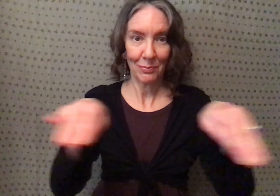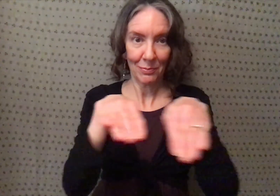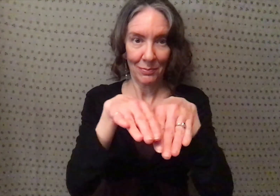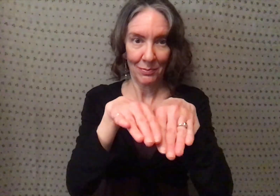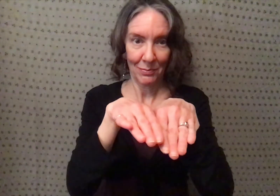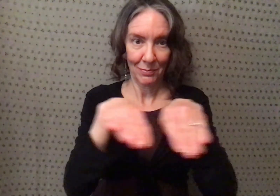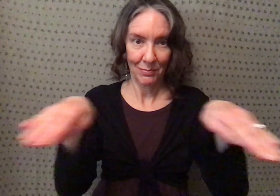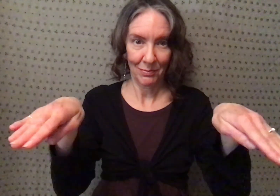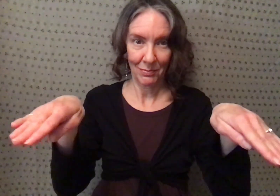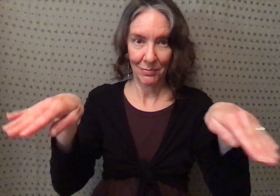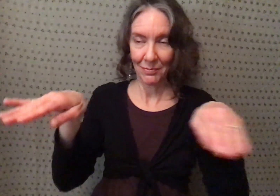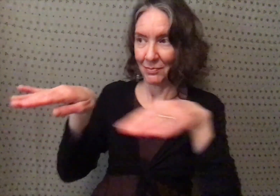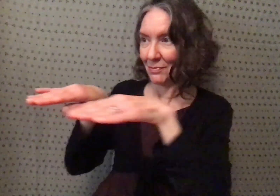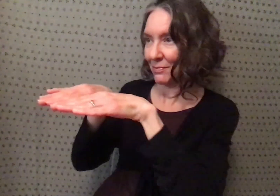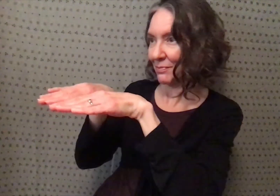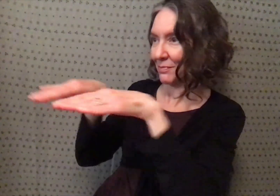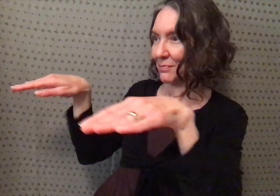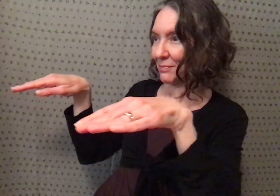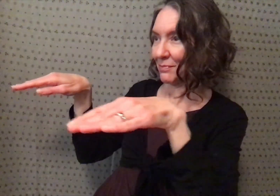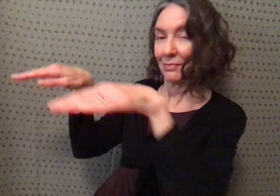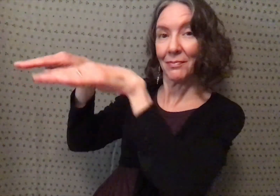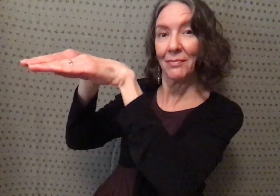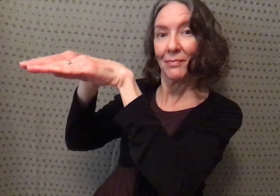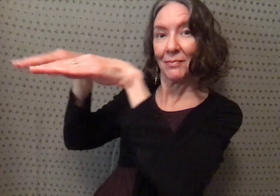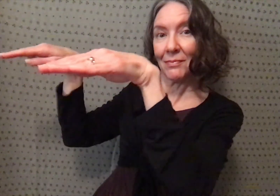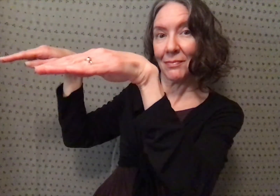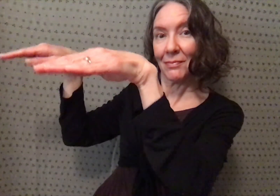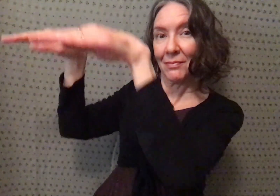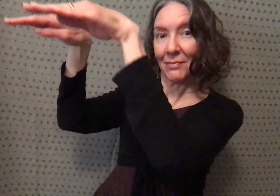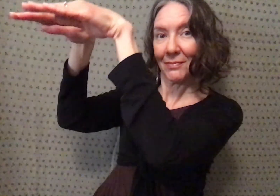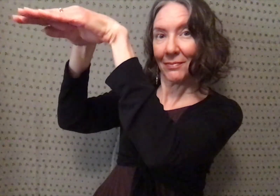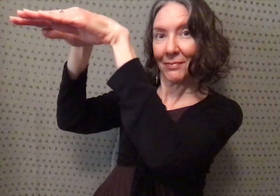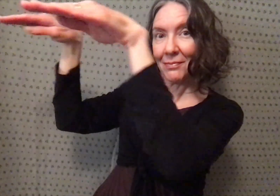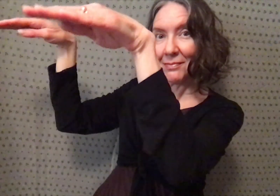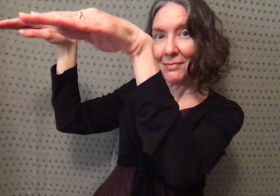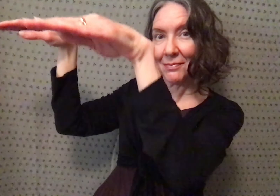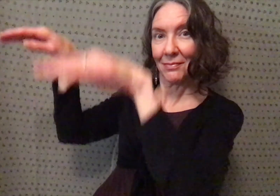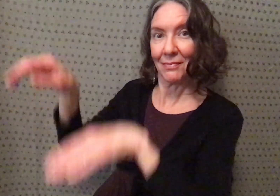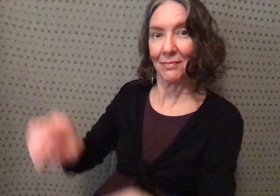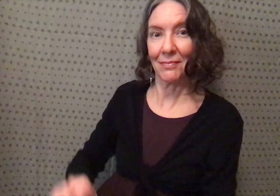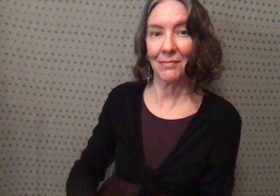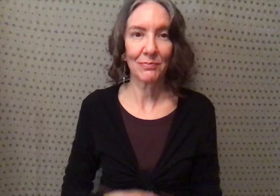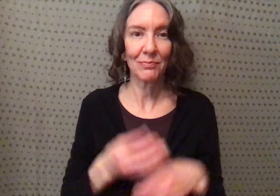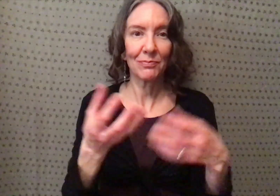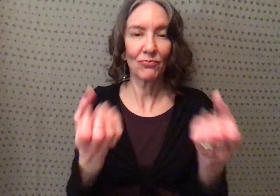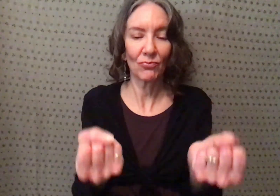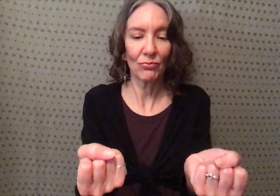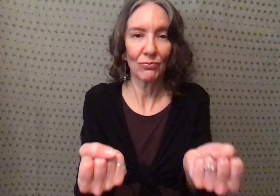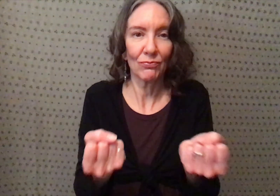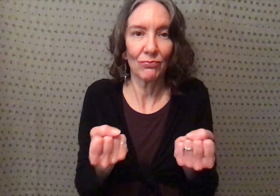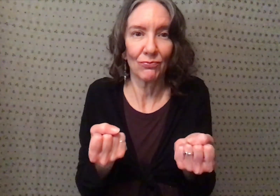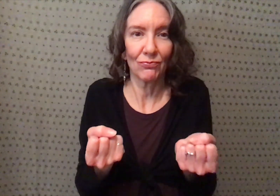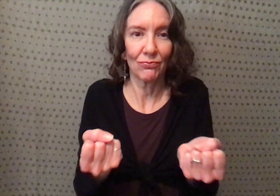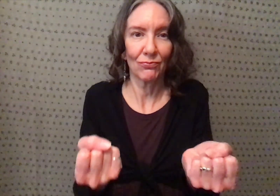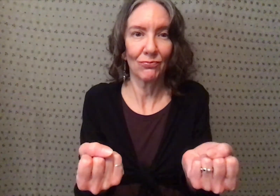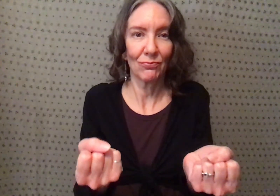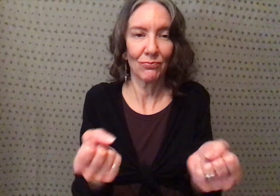Wall and then shelf. Both wall and shelves use a B hand shape. Describe drawers with B hand